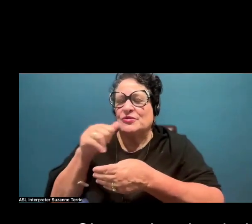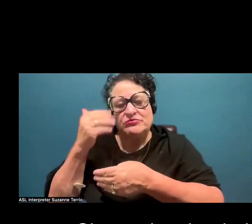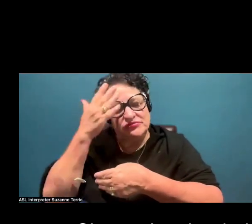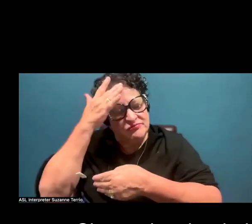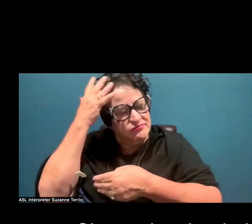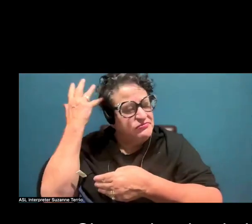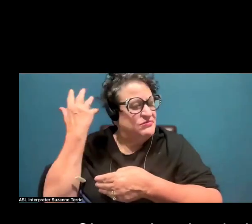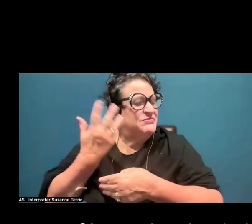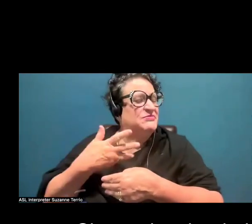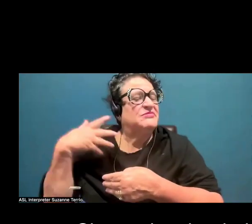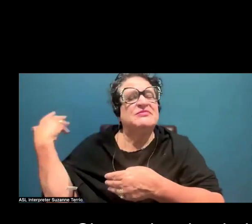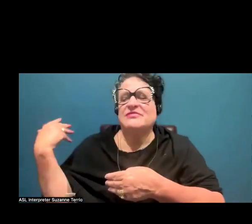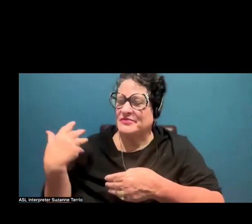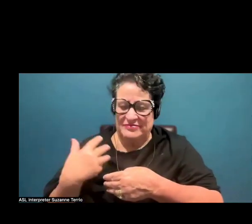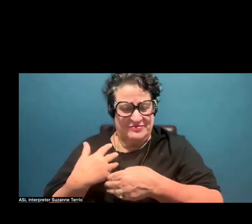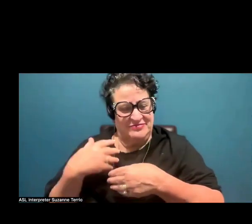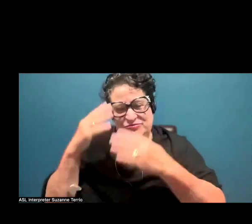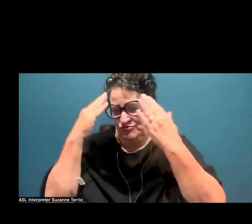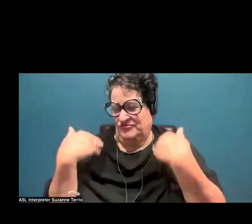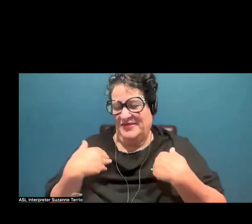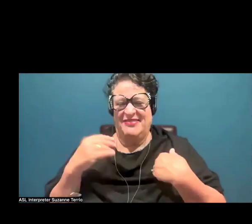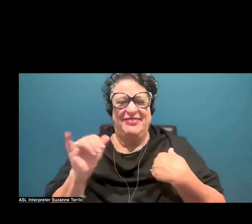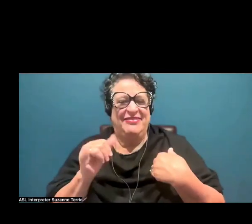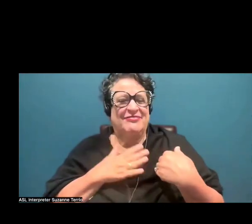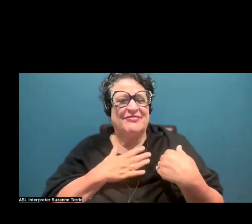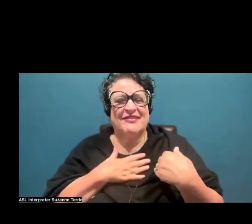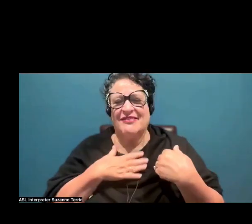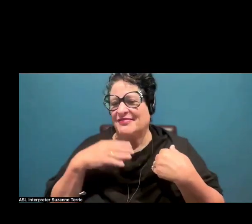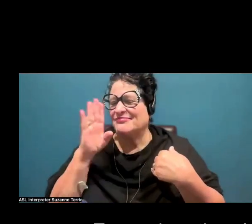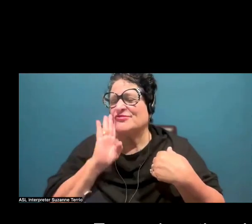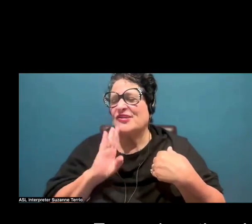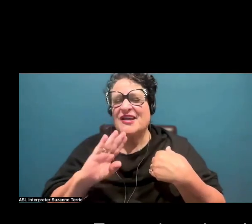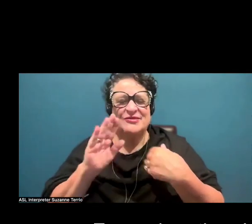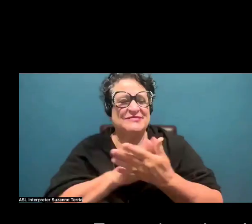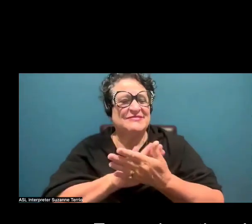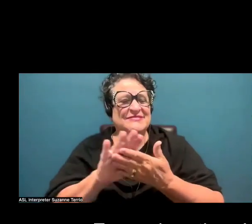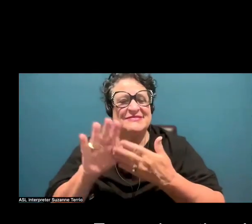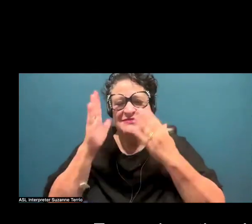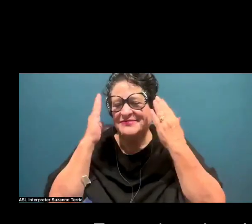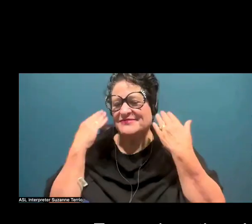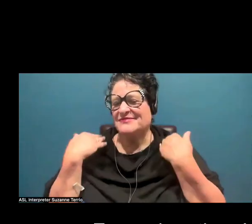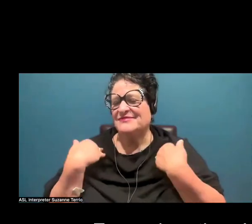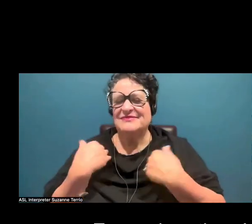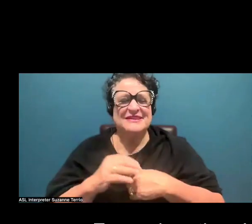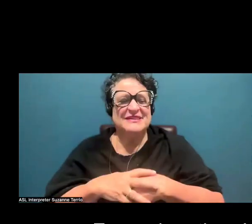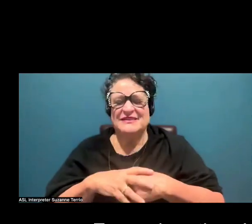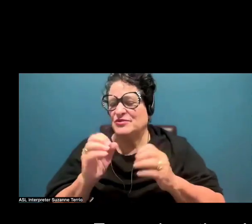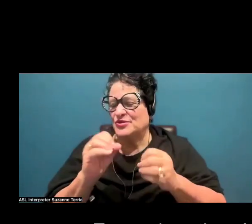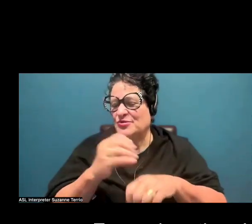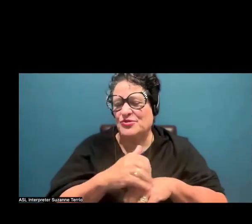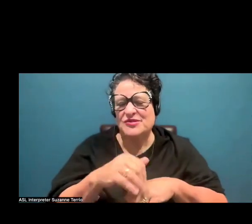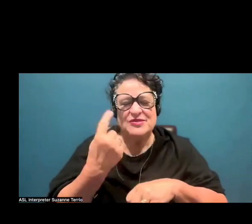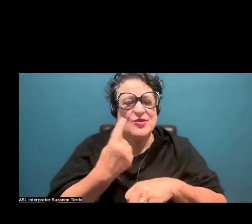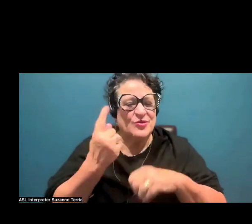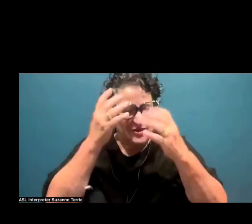one shoulder, straight like mine, and a bright living brown, and clean. When there's no bread, there's always